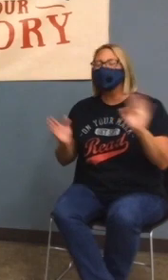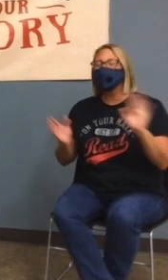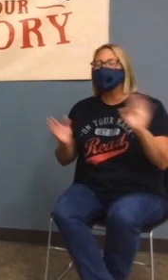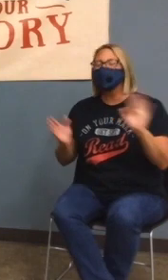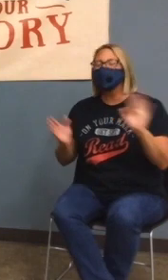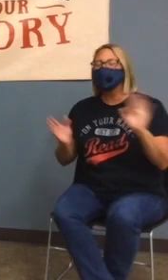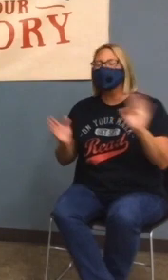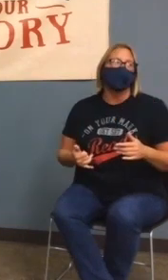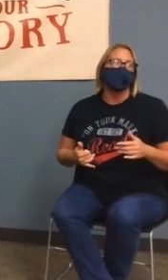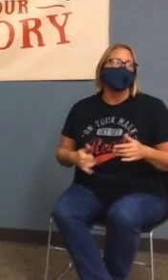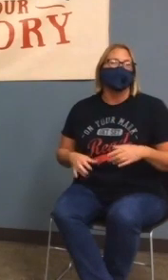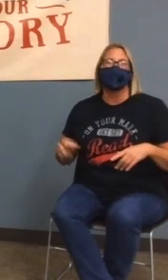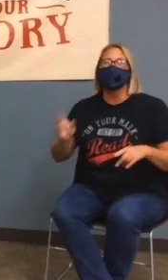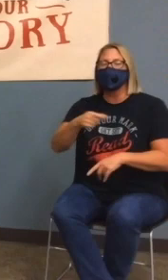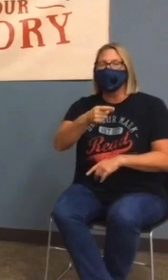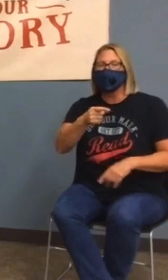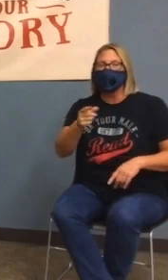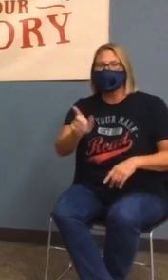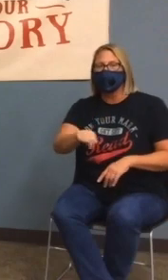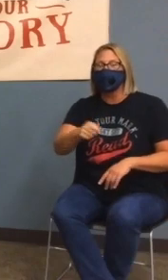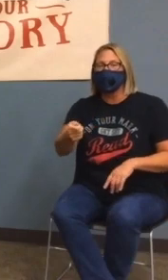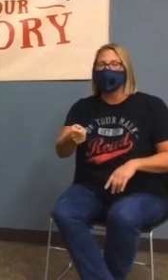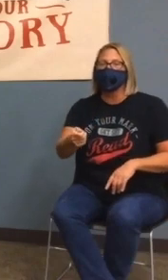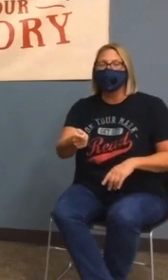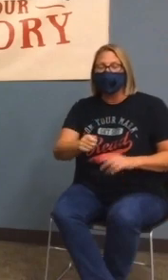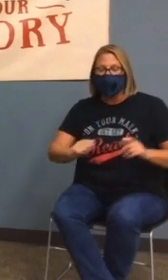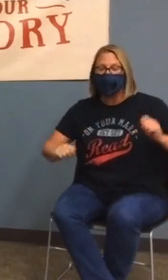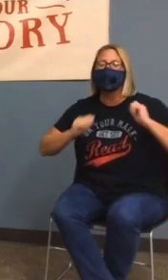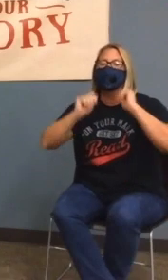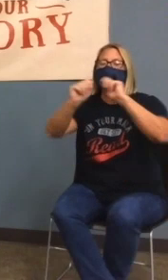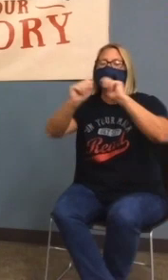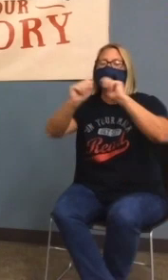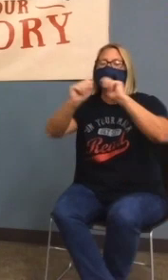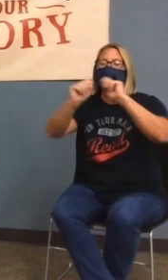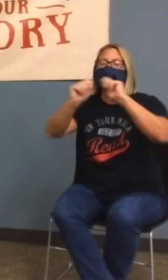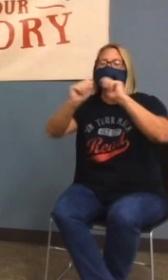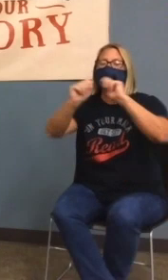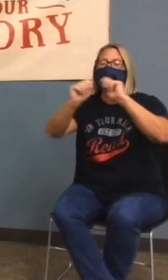So what you need to return, just let us know and we'll open up where our books go, and you can just dump